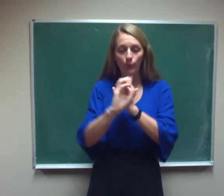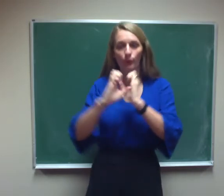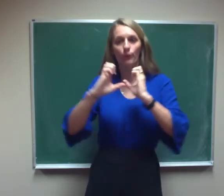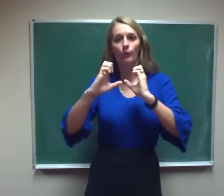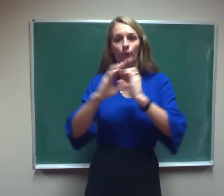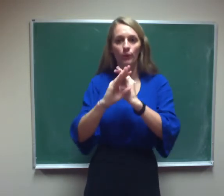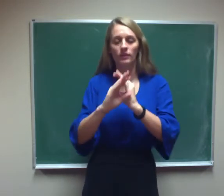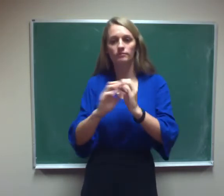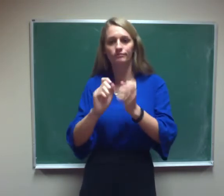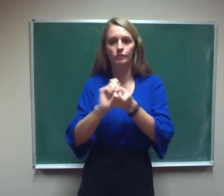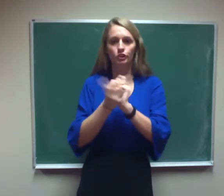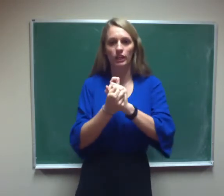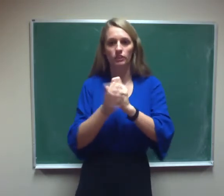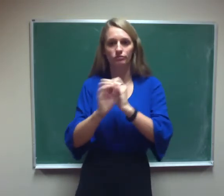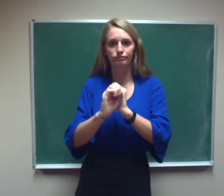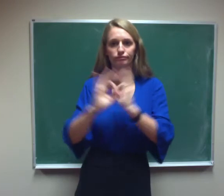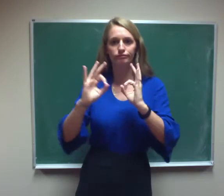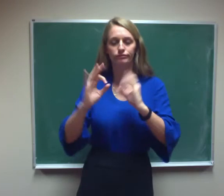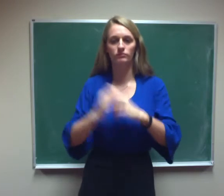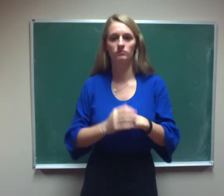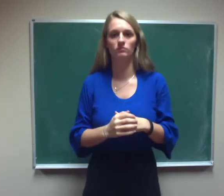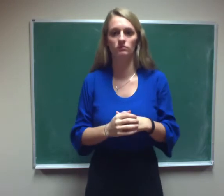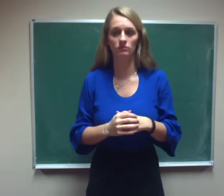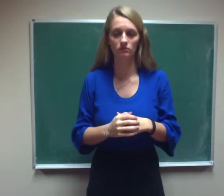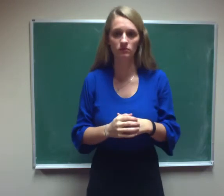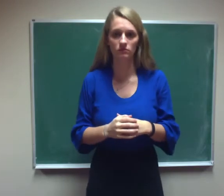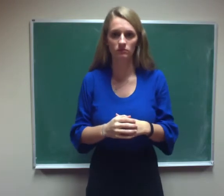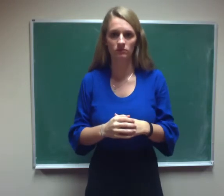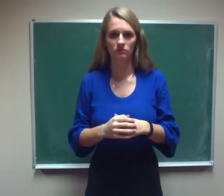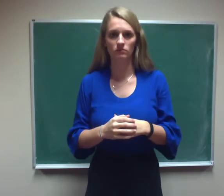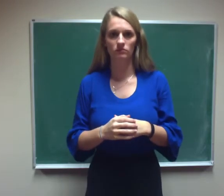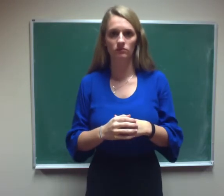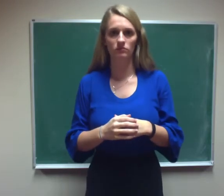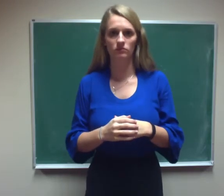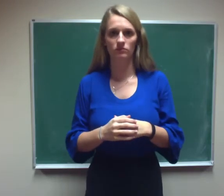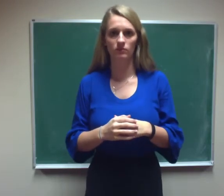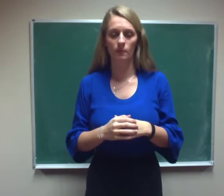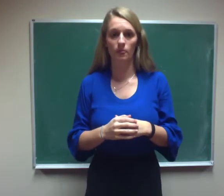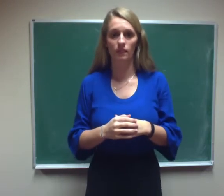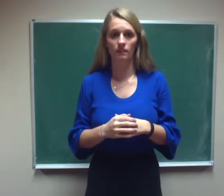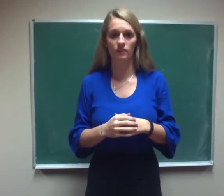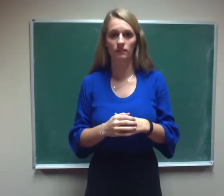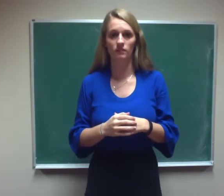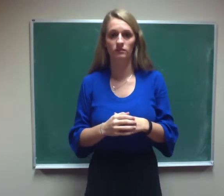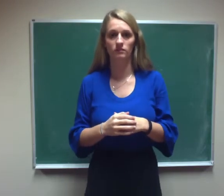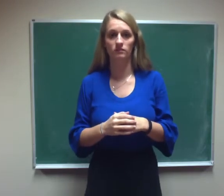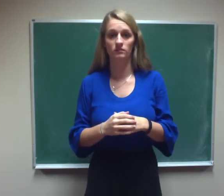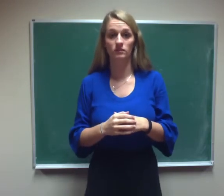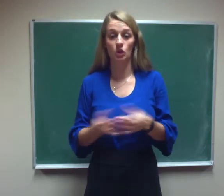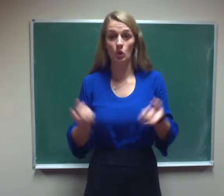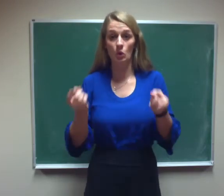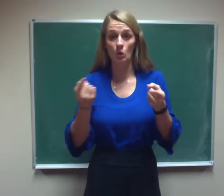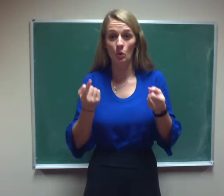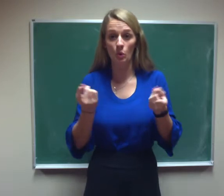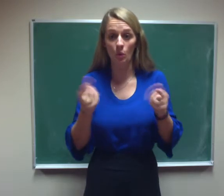blood through an artery for some emergency, and it becomes necessary in case of an injury to send less blood, for example, through an